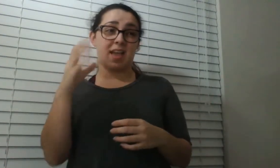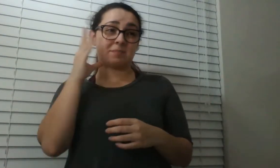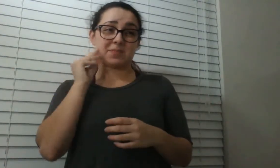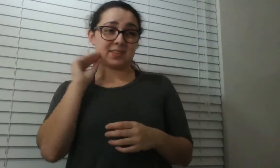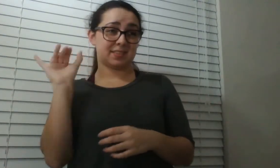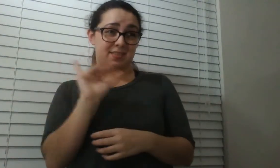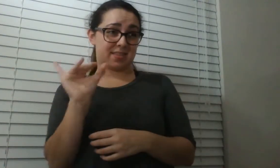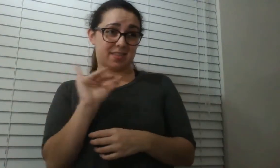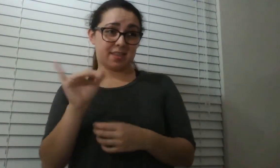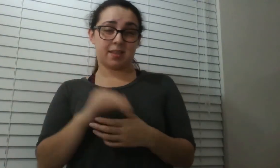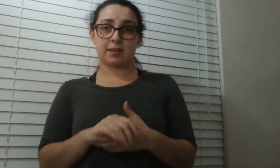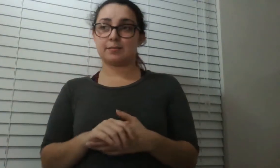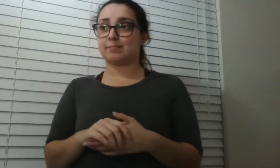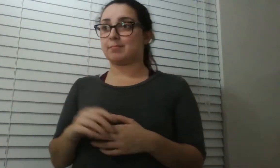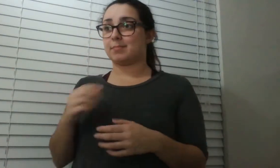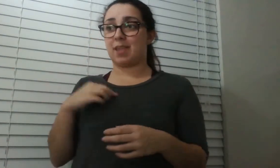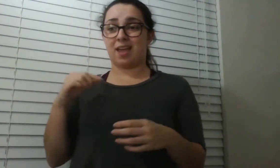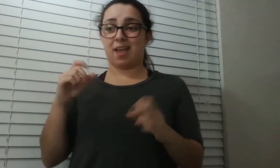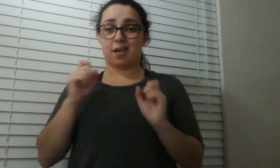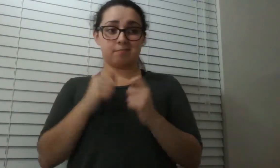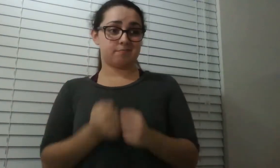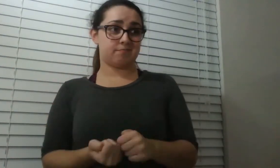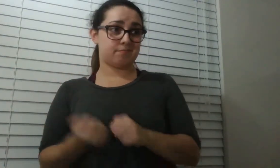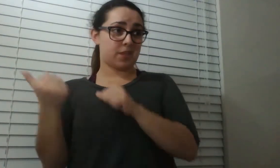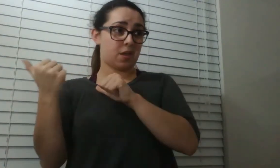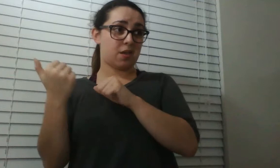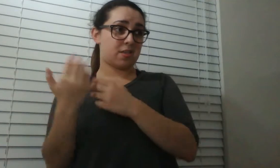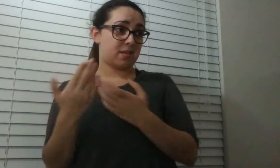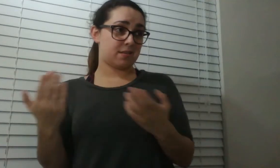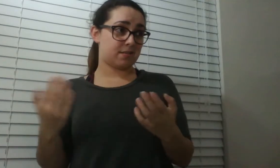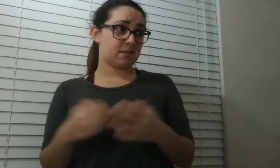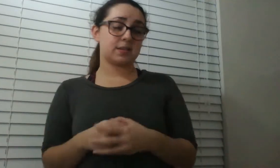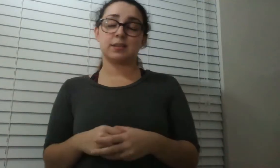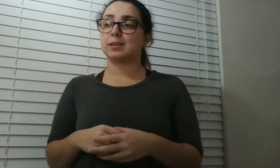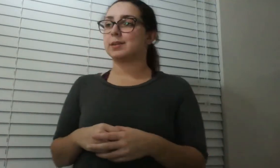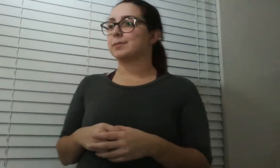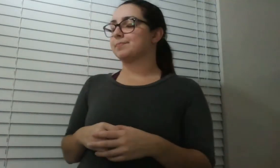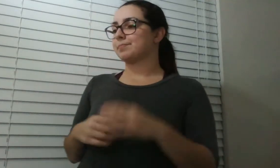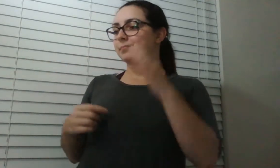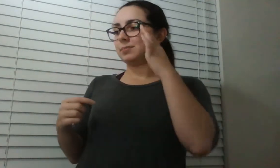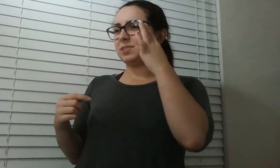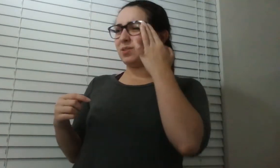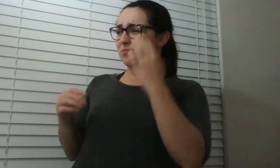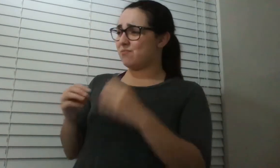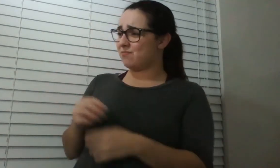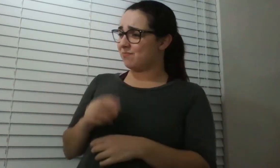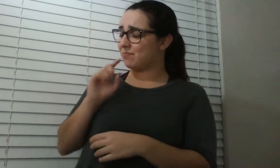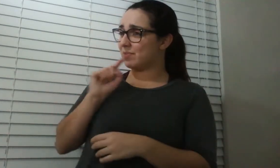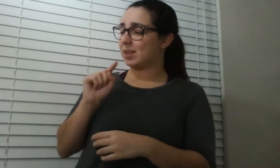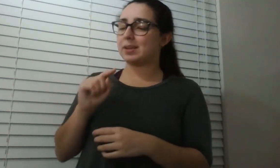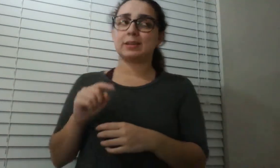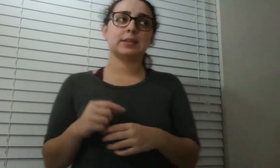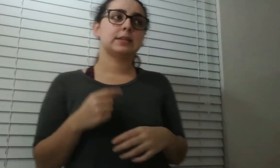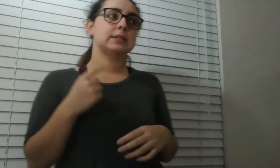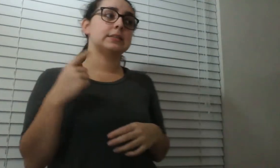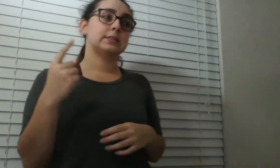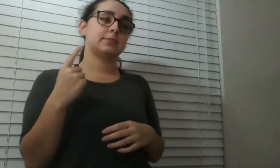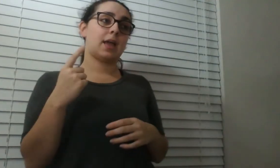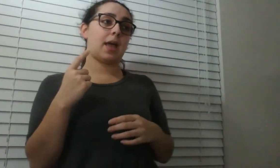away? I throw them away. You gotta purge, man. Some of us are more sentimental about the past and about objects